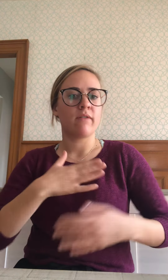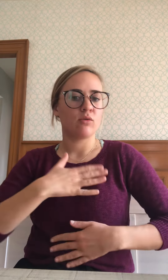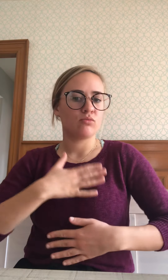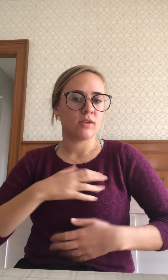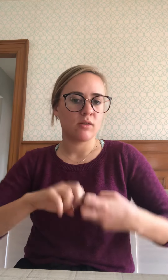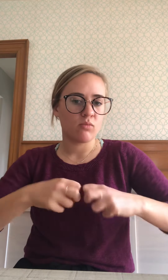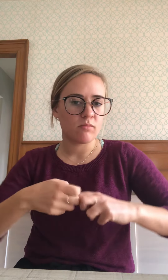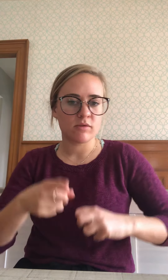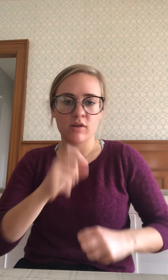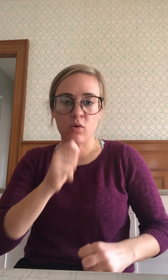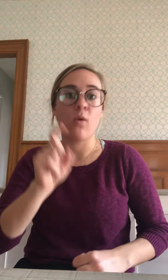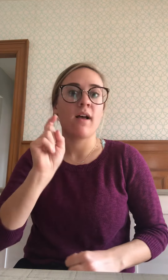have to have surgery.